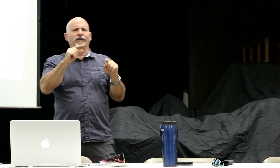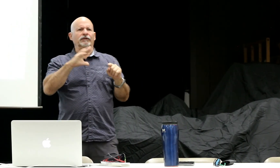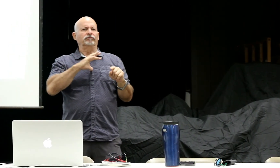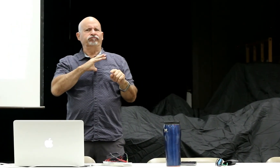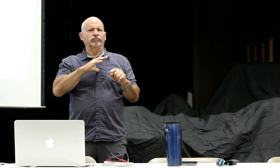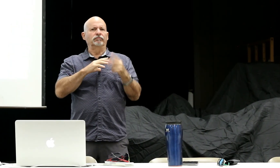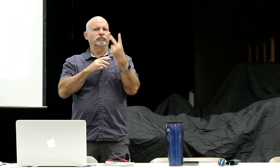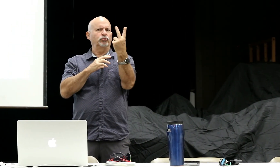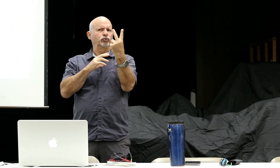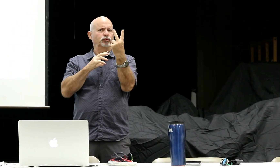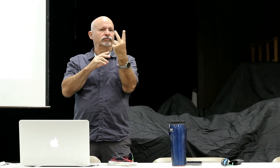want to add something else?